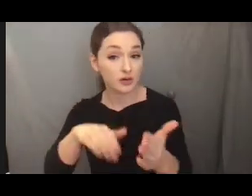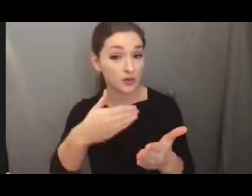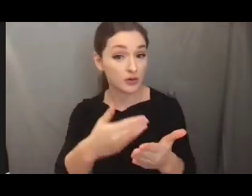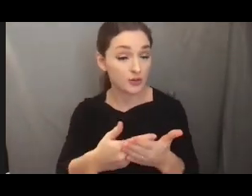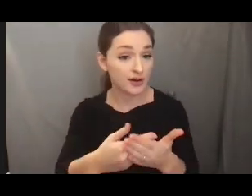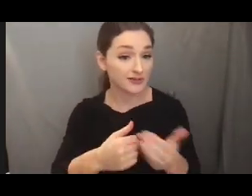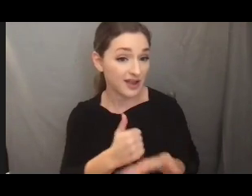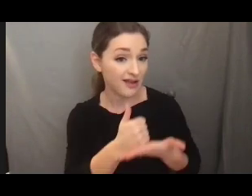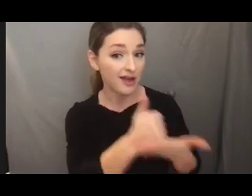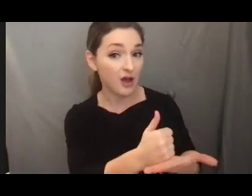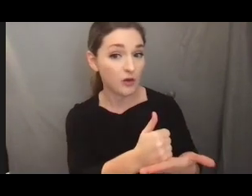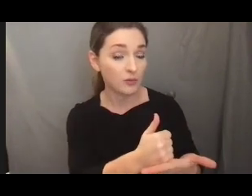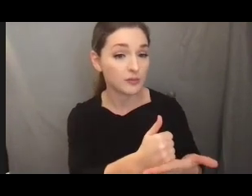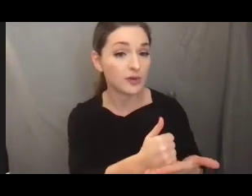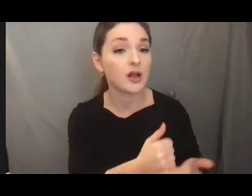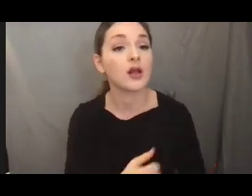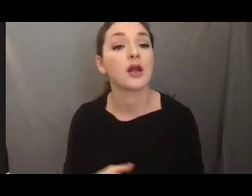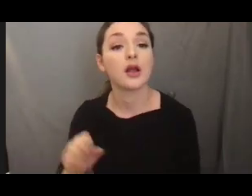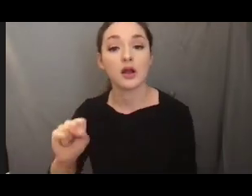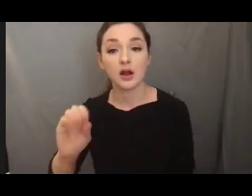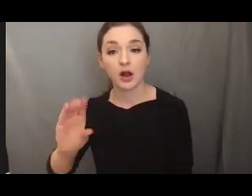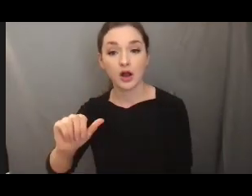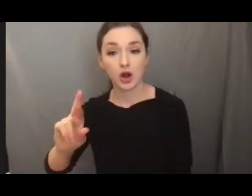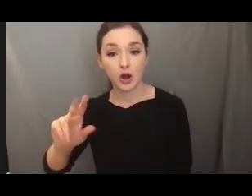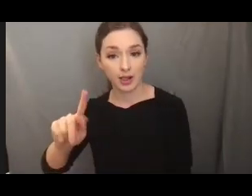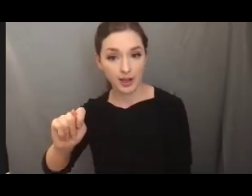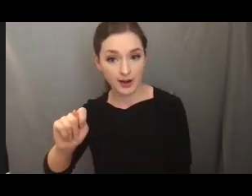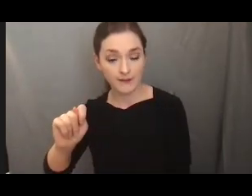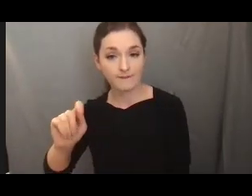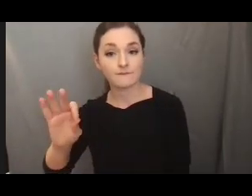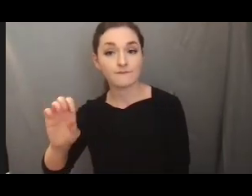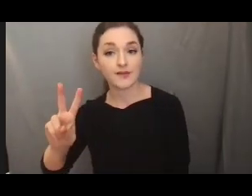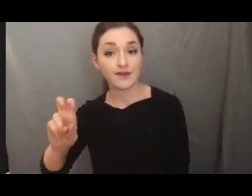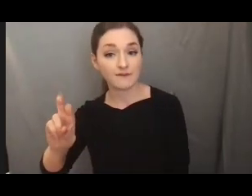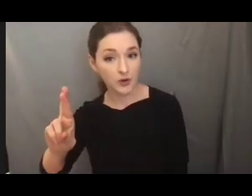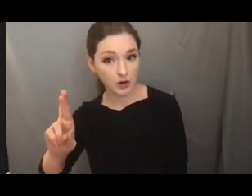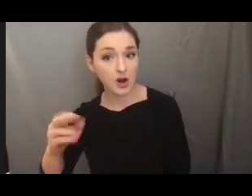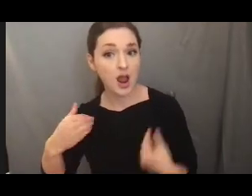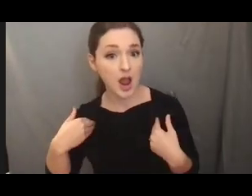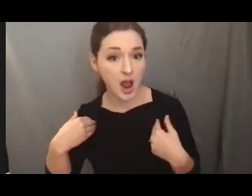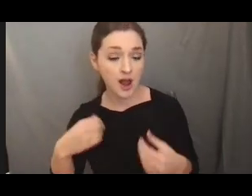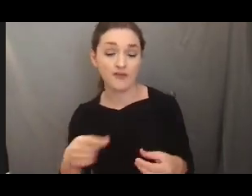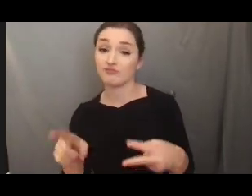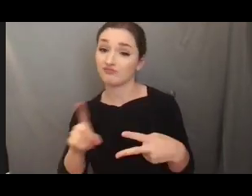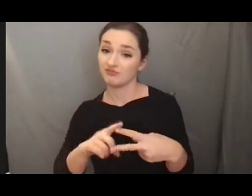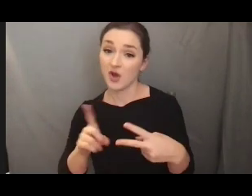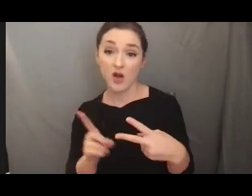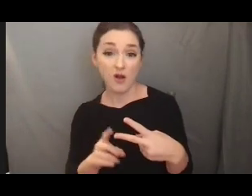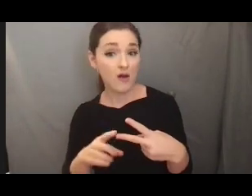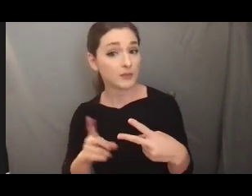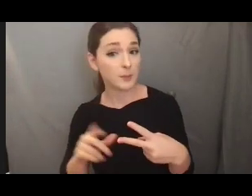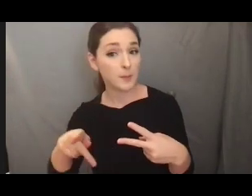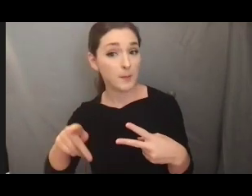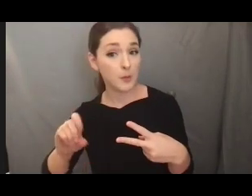said, Wilma had also been stricken with polio. In those days, most children who got polio